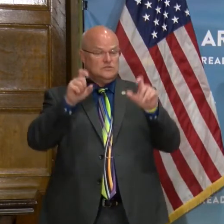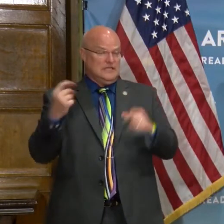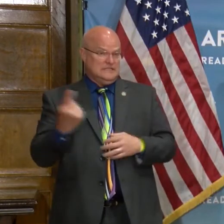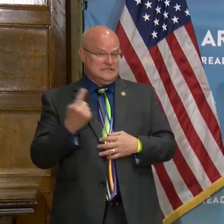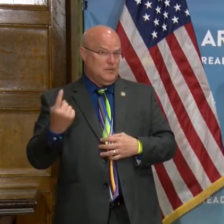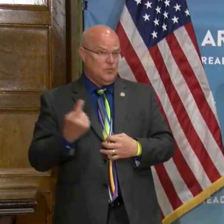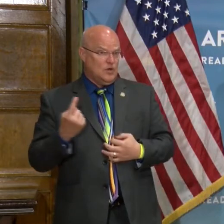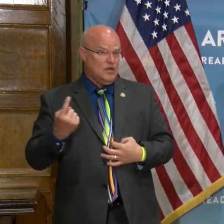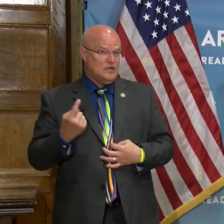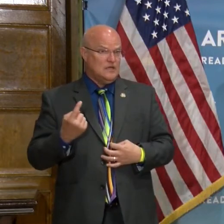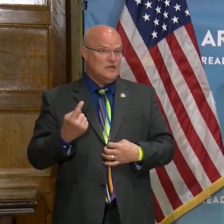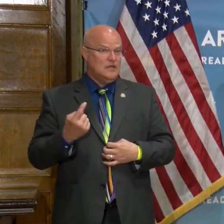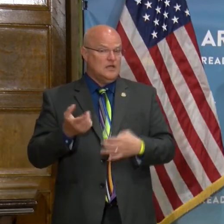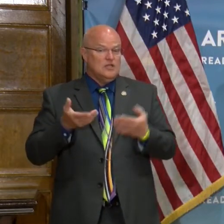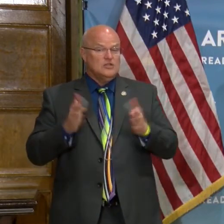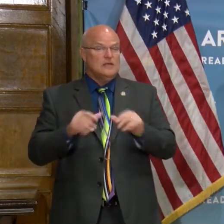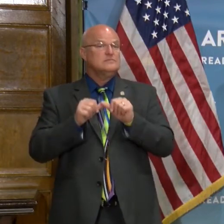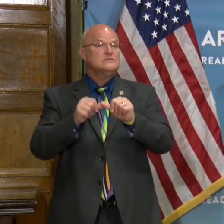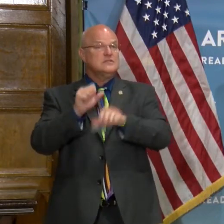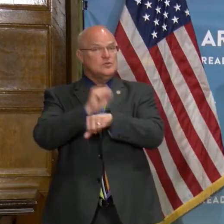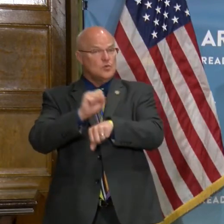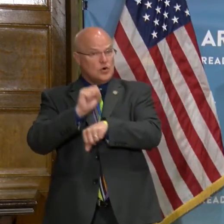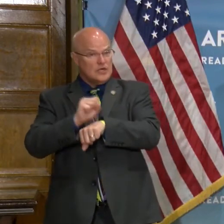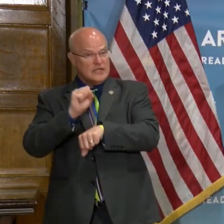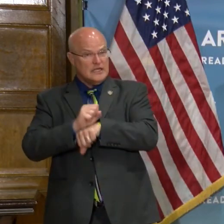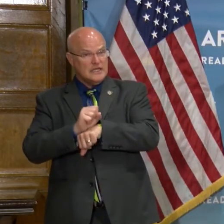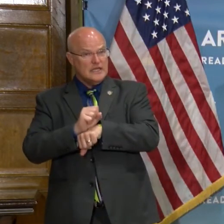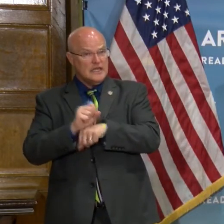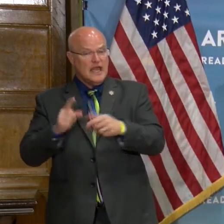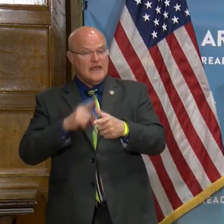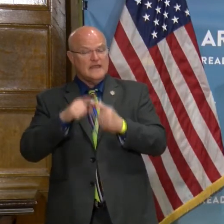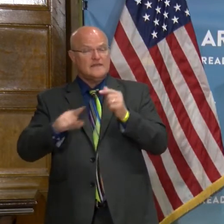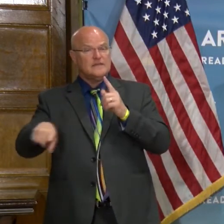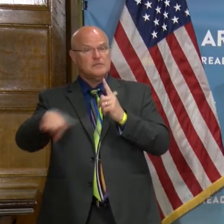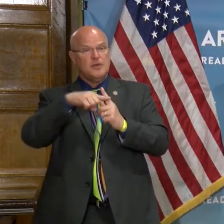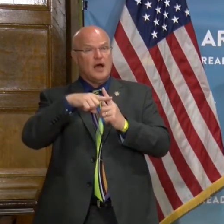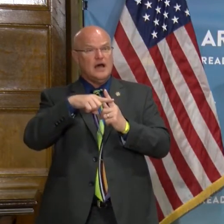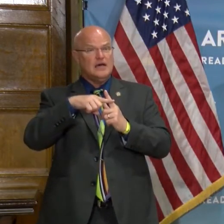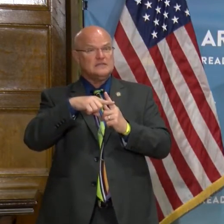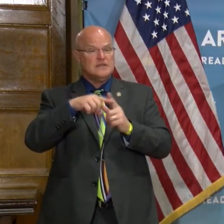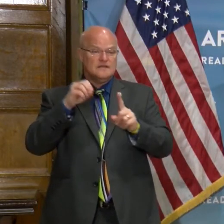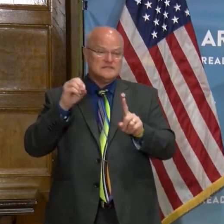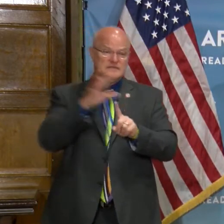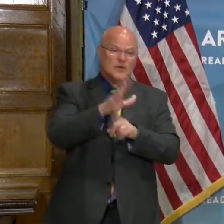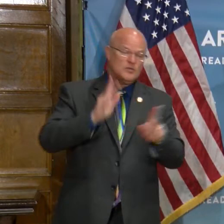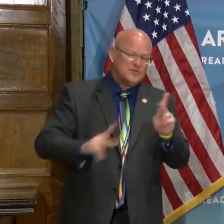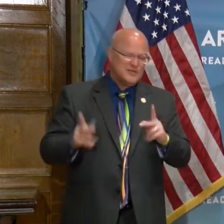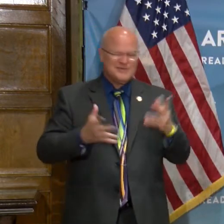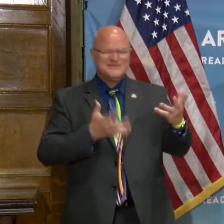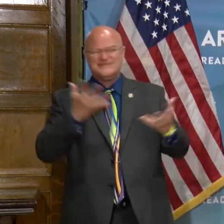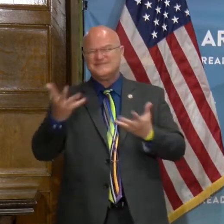someone, do you let them continue working? And then if they turn positive, then they've exposed